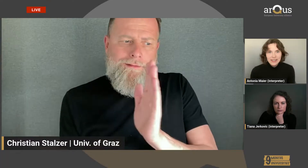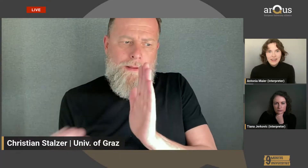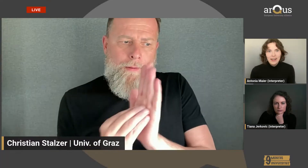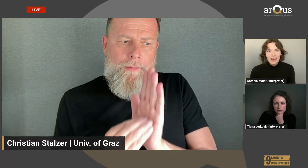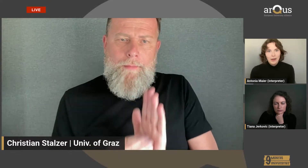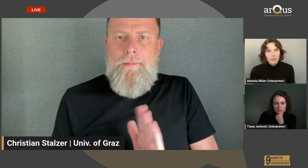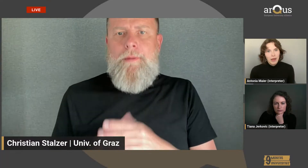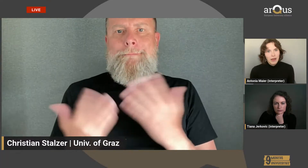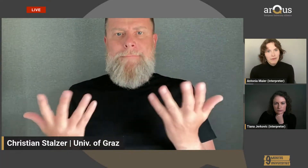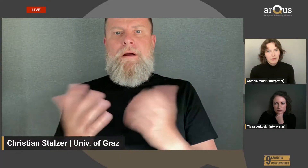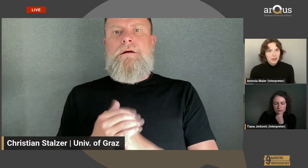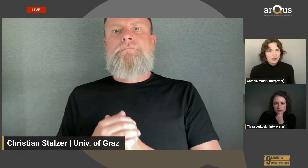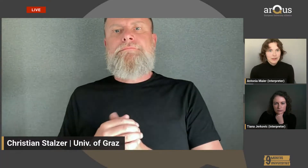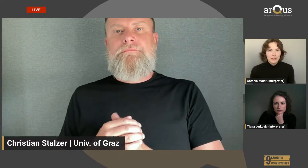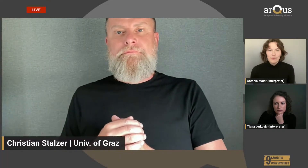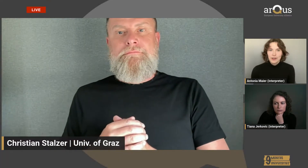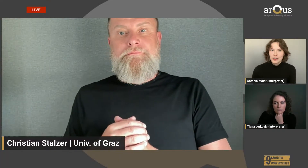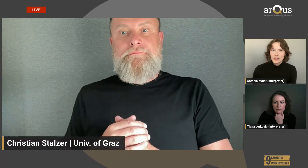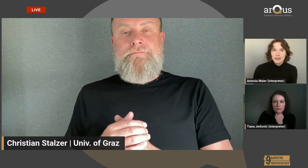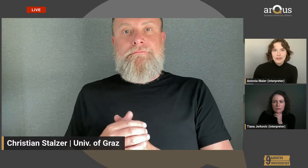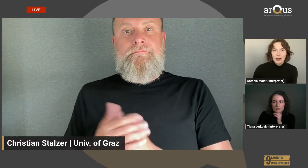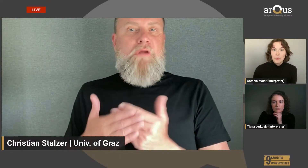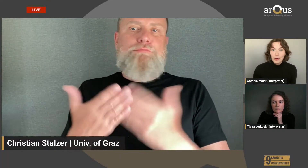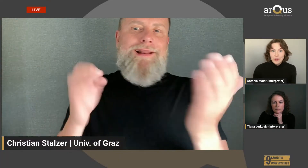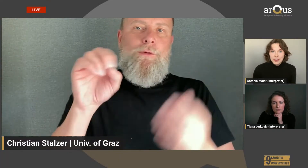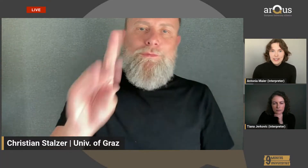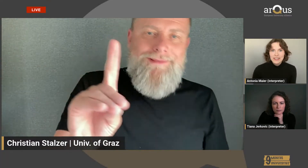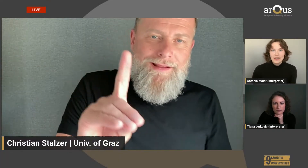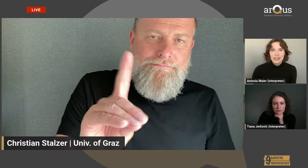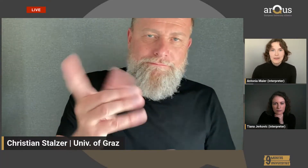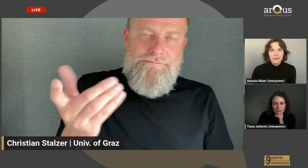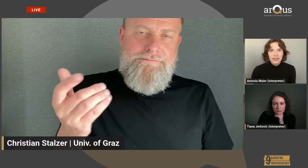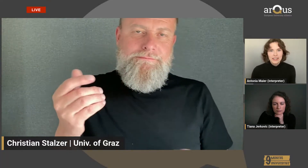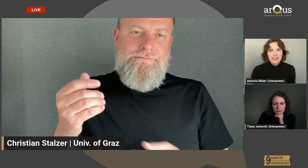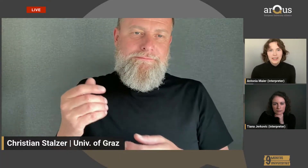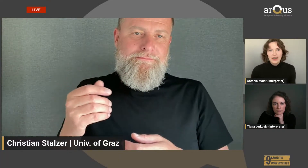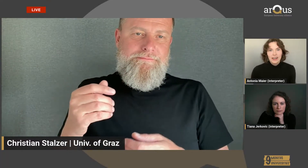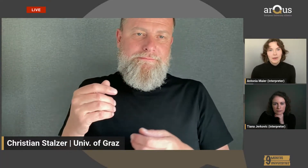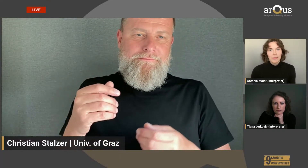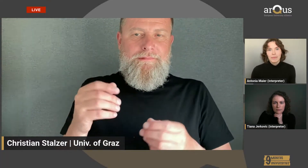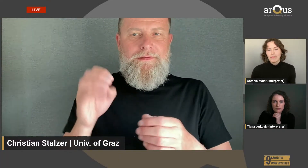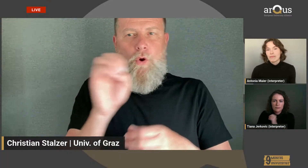countries have different approaches. There are different,